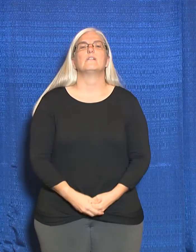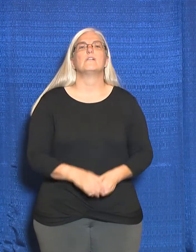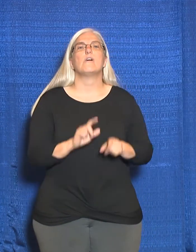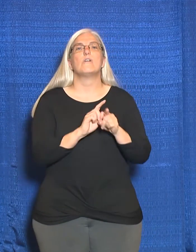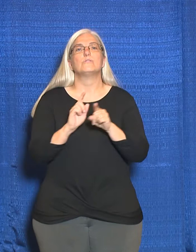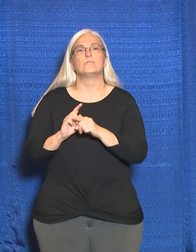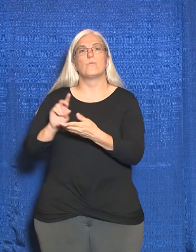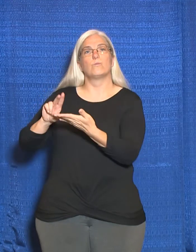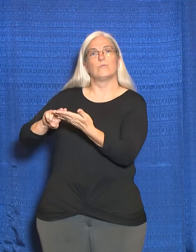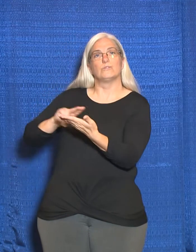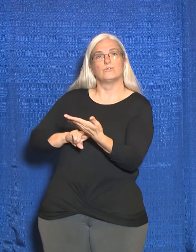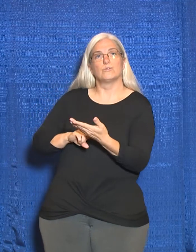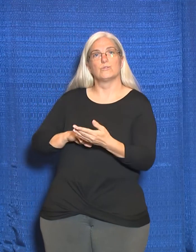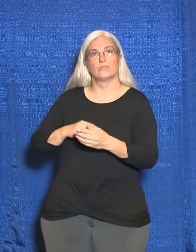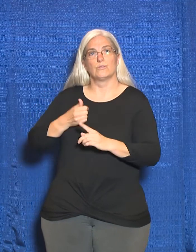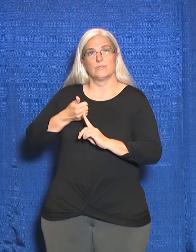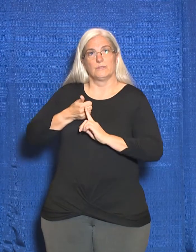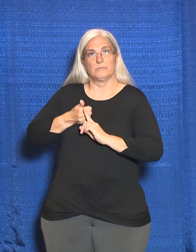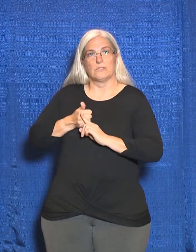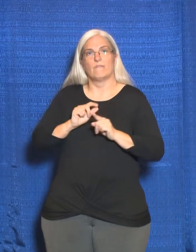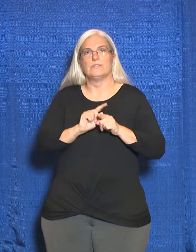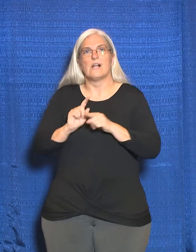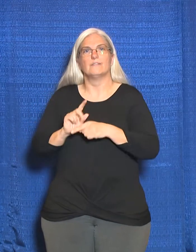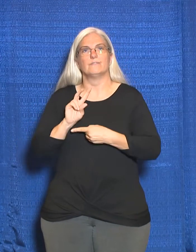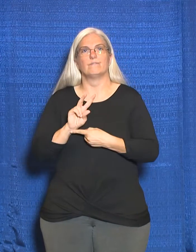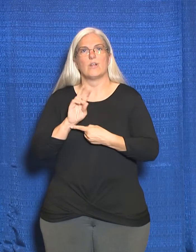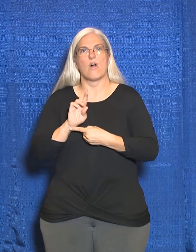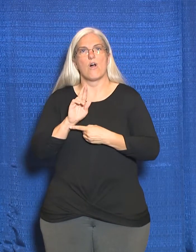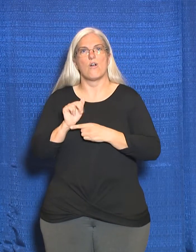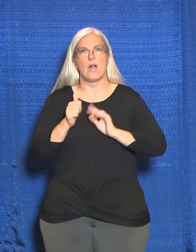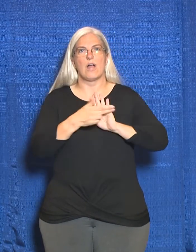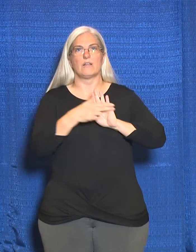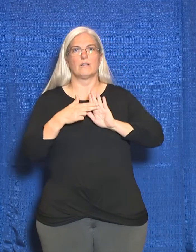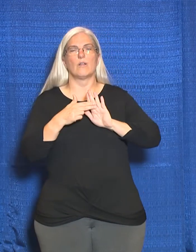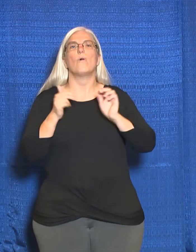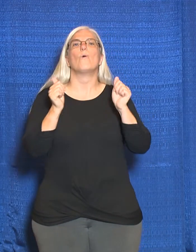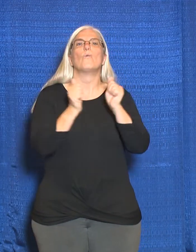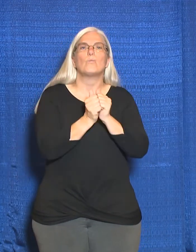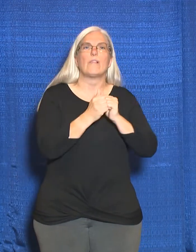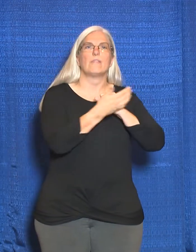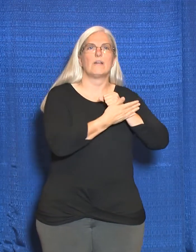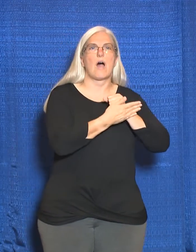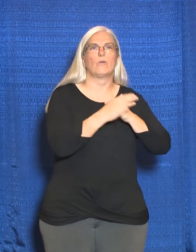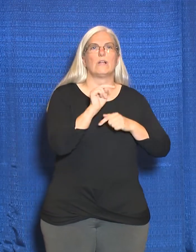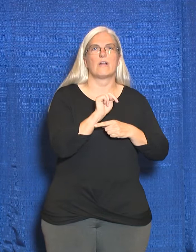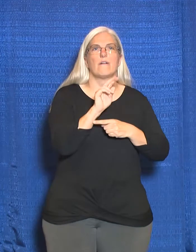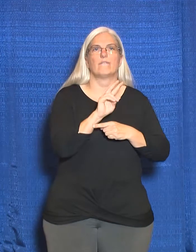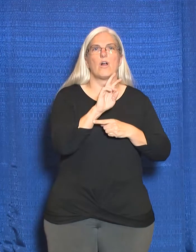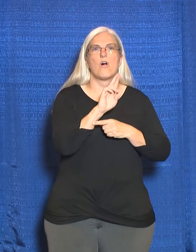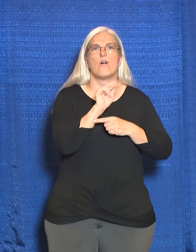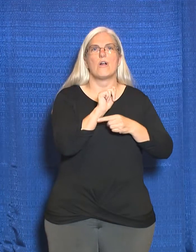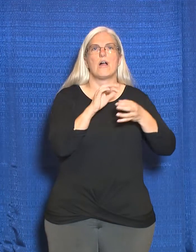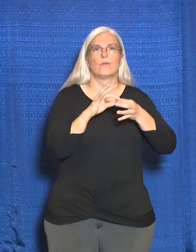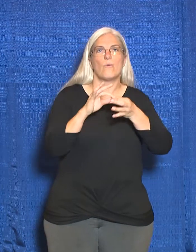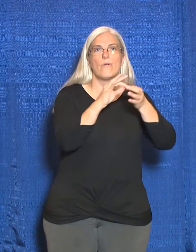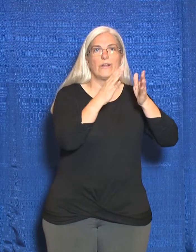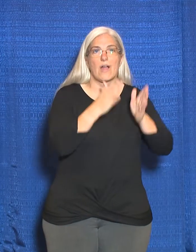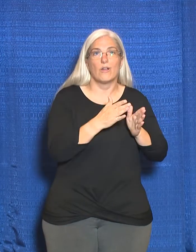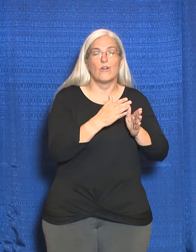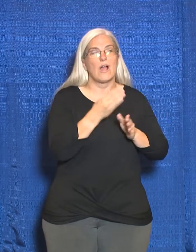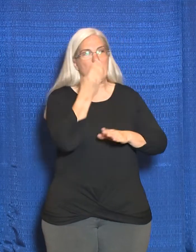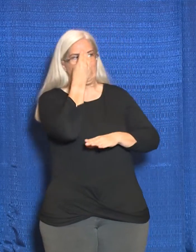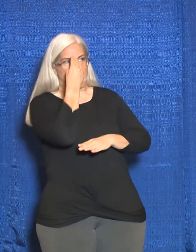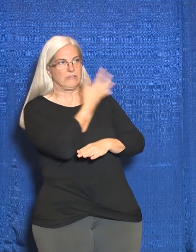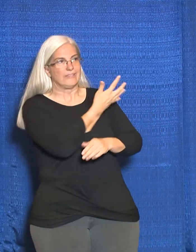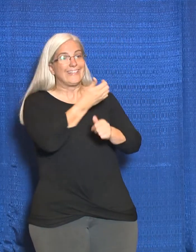They must also register themselves as VRAs with the county NVRA coordinator and identify each of their offices